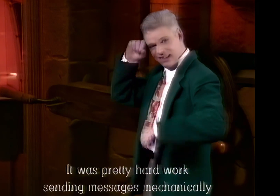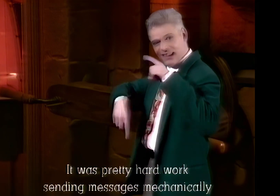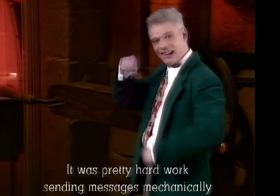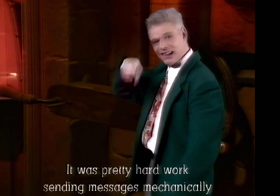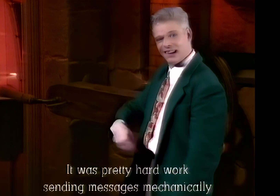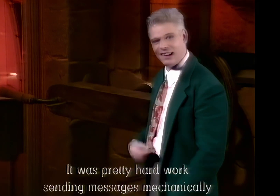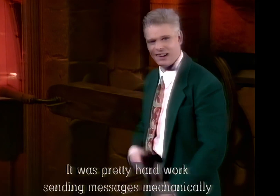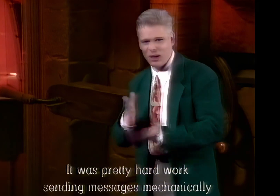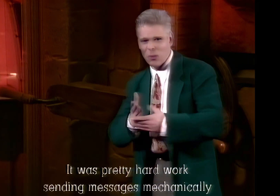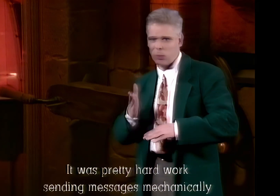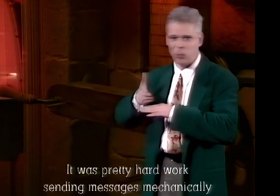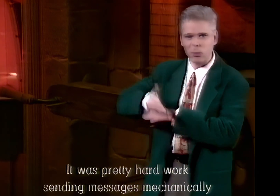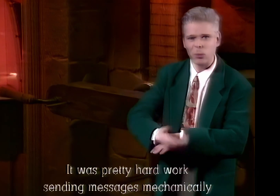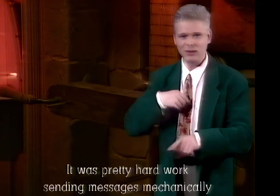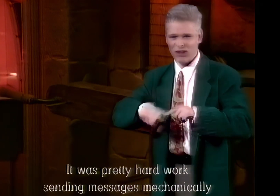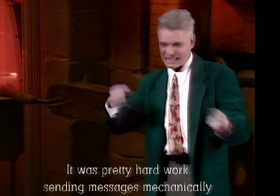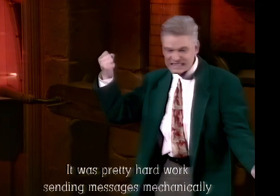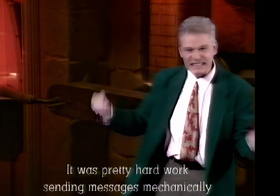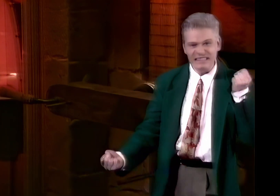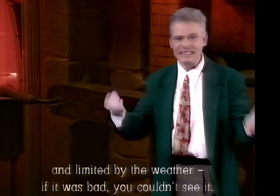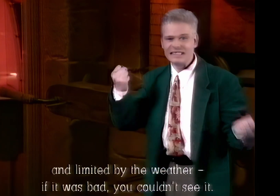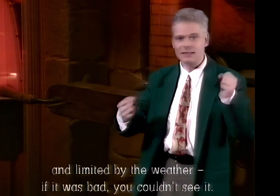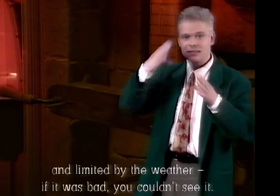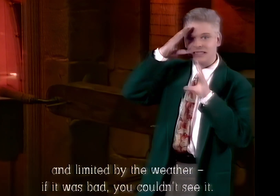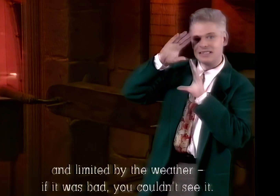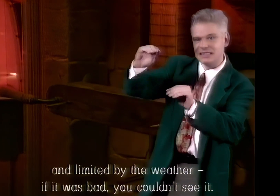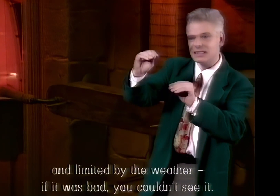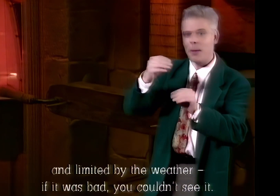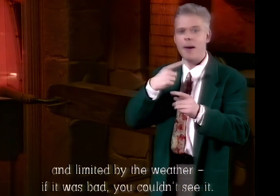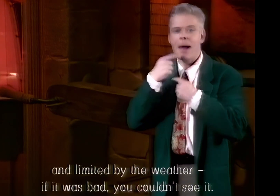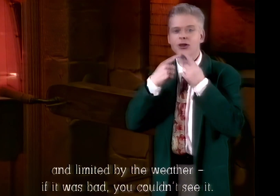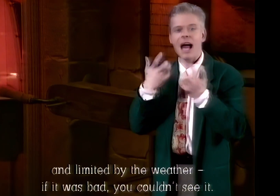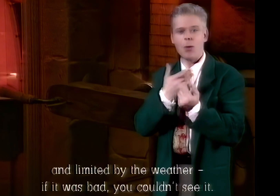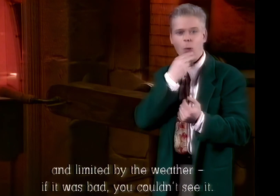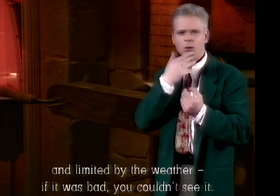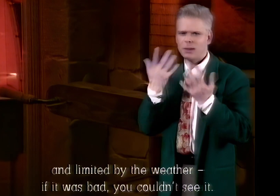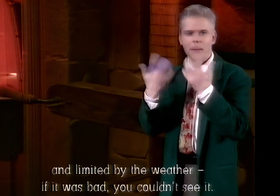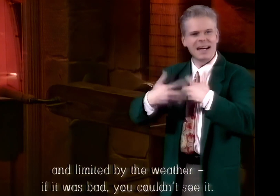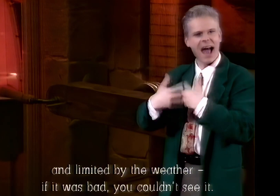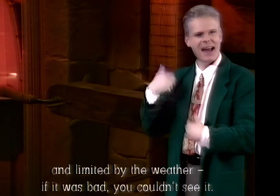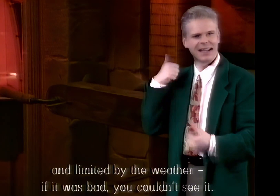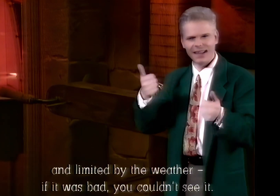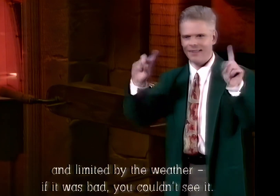It was pretty hard work sending messages mechanically and limited by the weather. If it was bad, you couldn't see